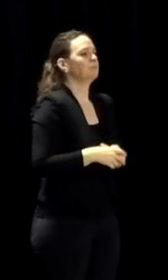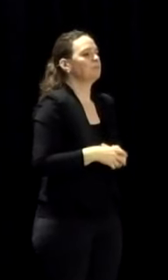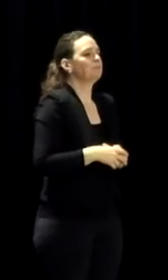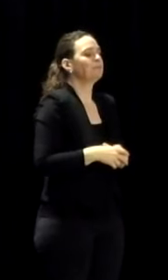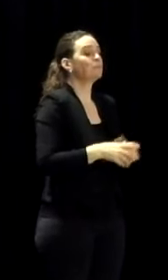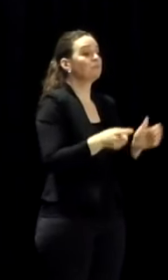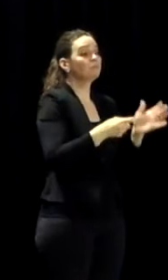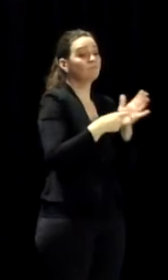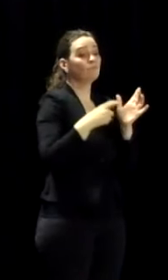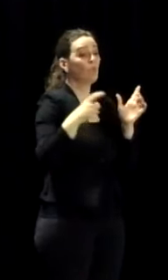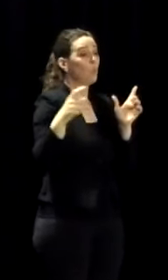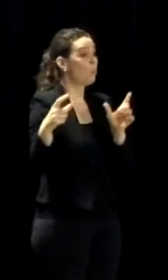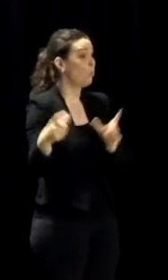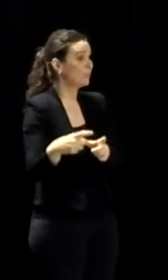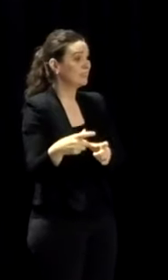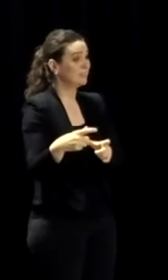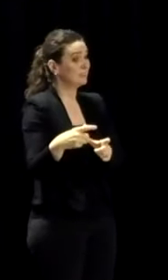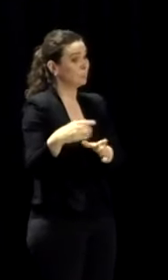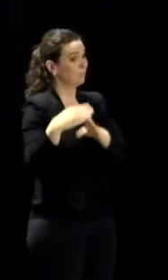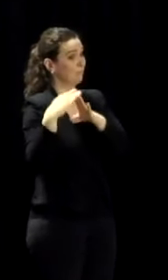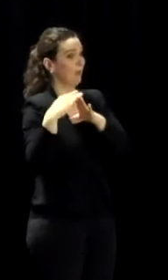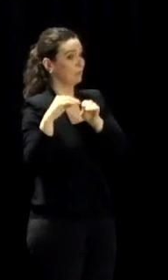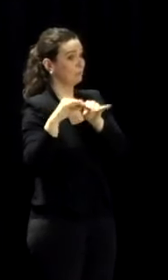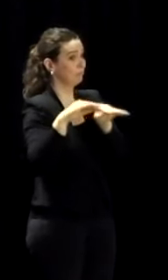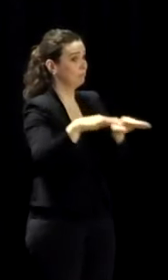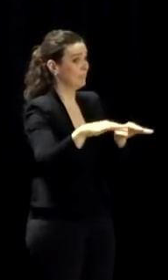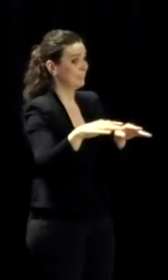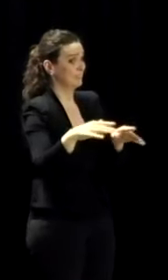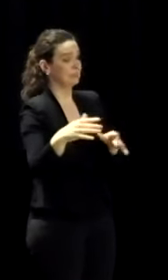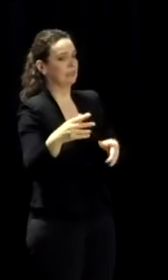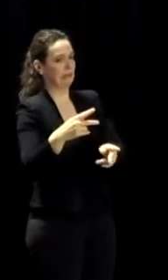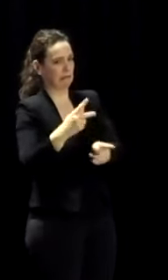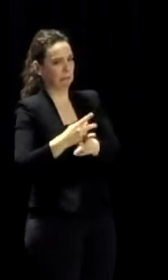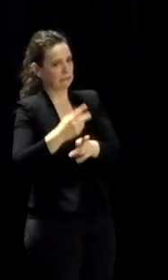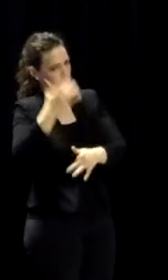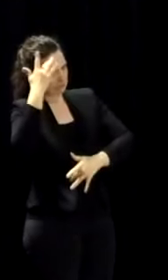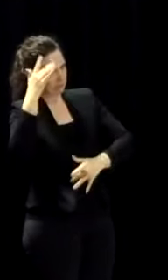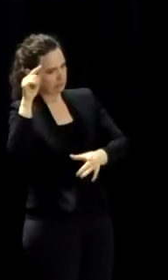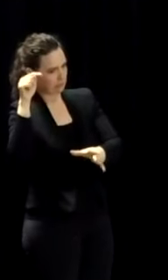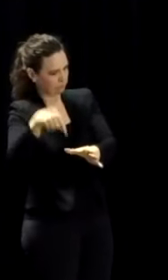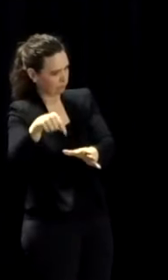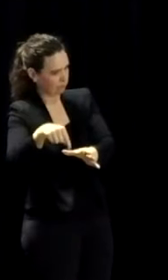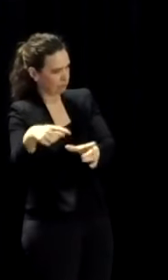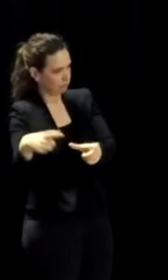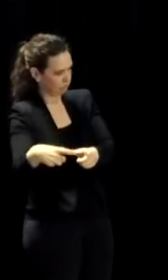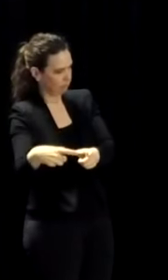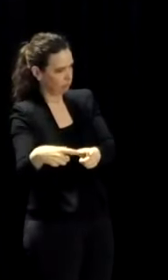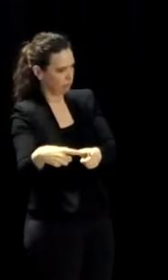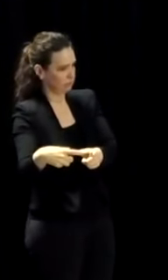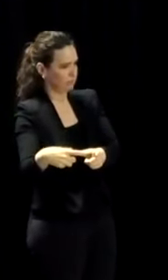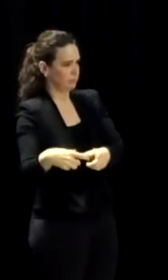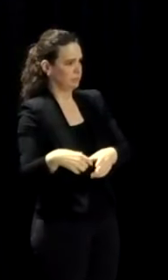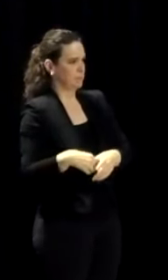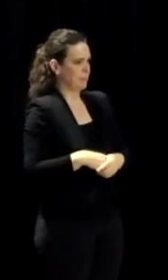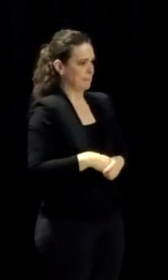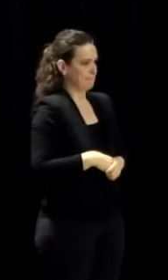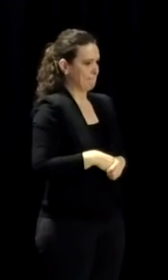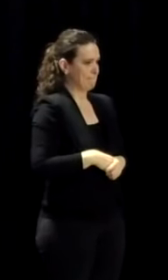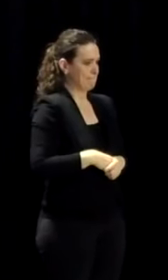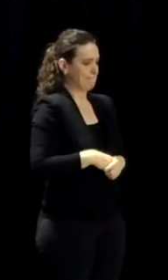anyone else. I know a lot of people are getting tips about potential specific cases. The way the process